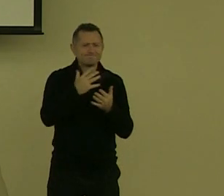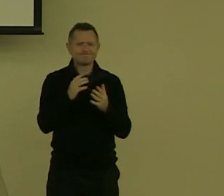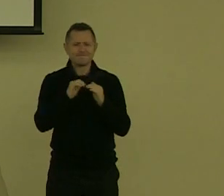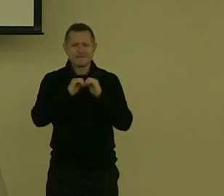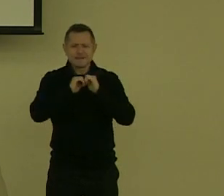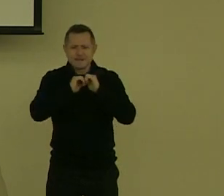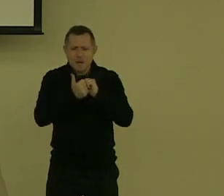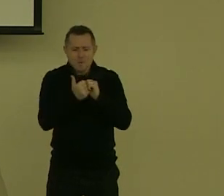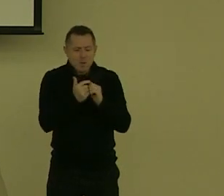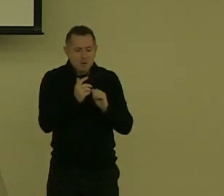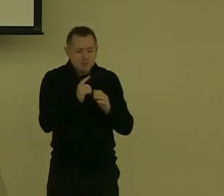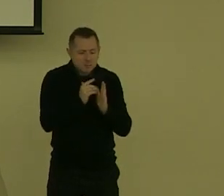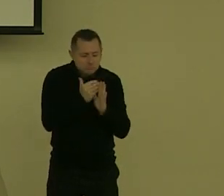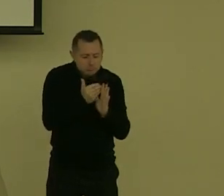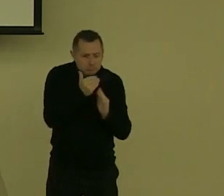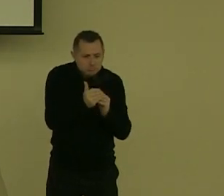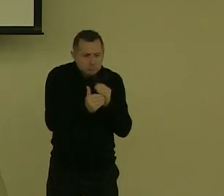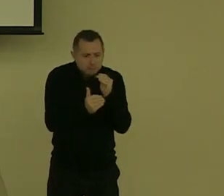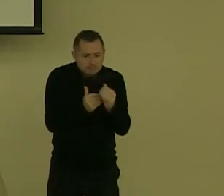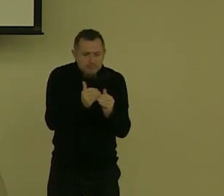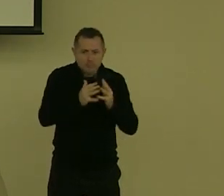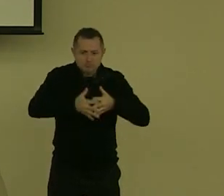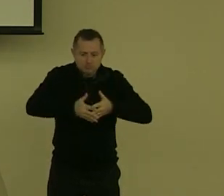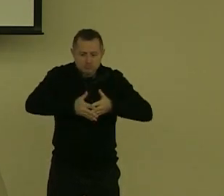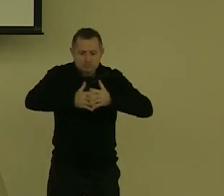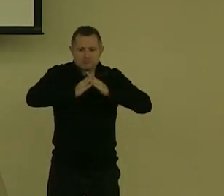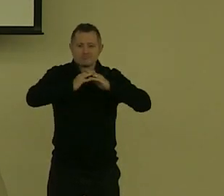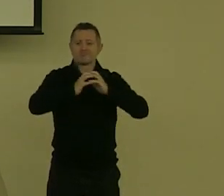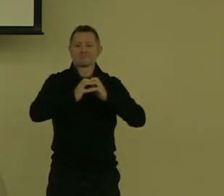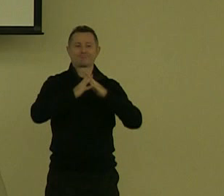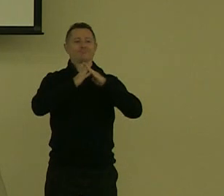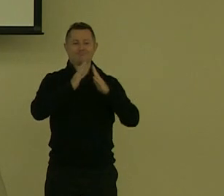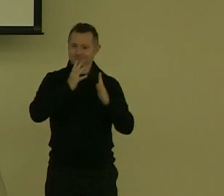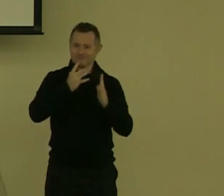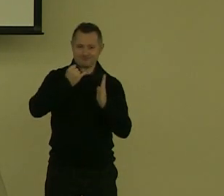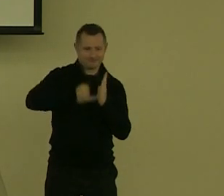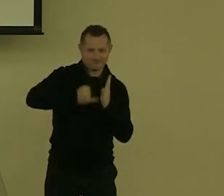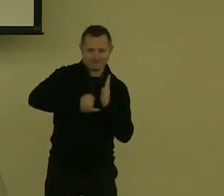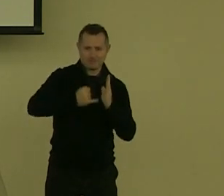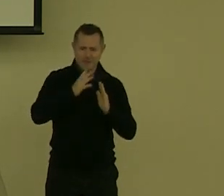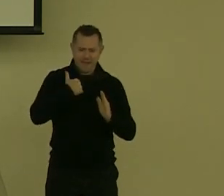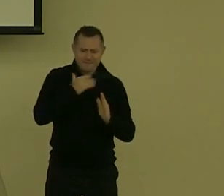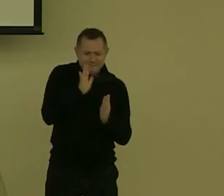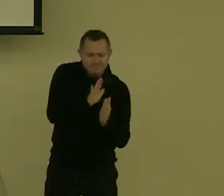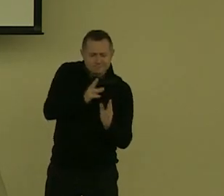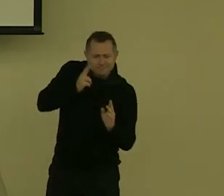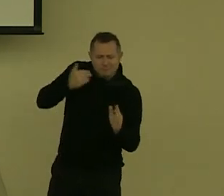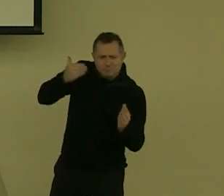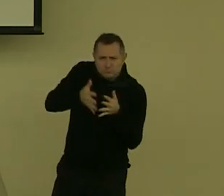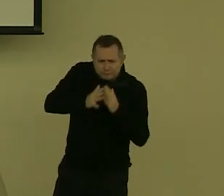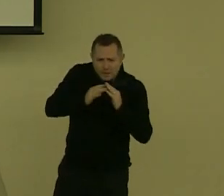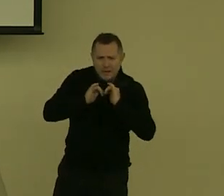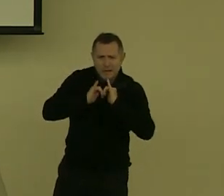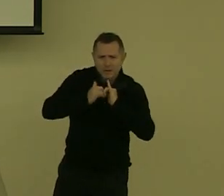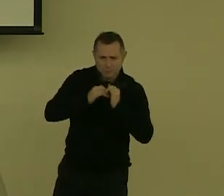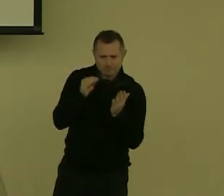the founder of Kitchen Sink Press from 1969 onwards. We just added the papers of Howard Cruz,